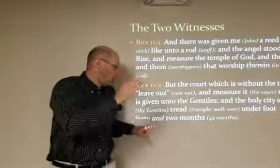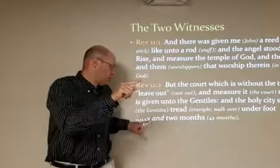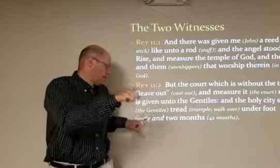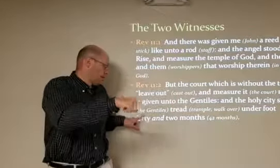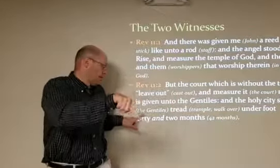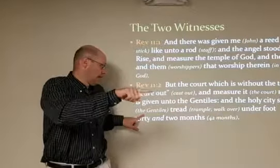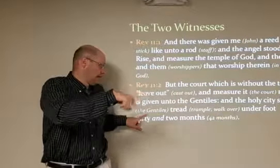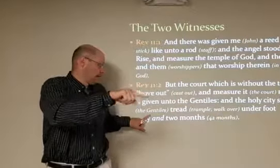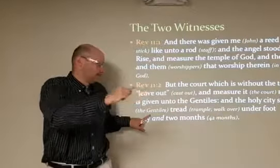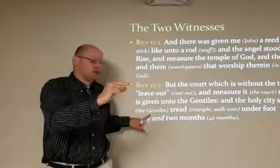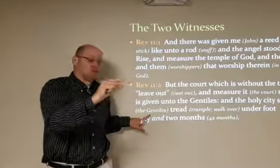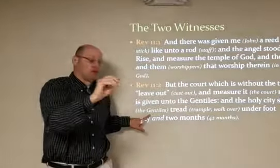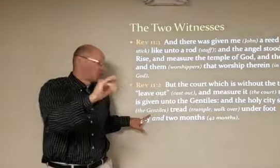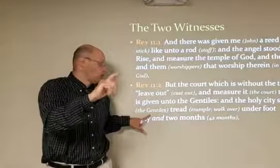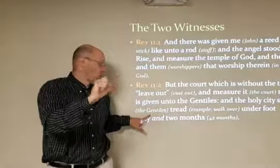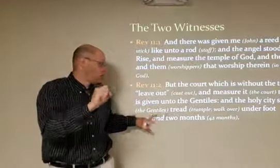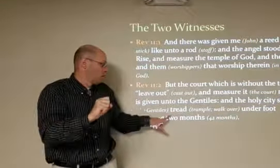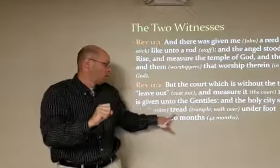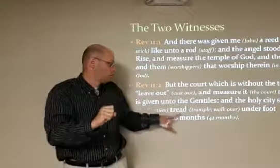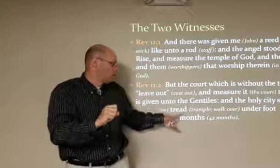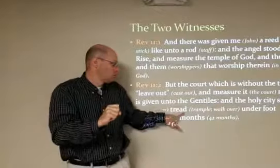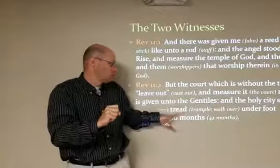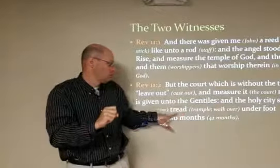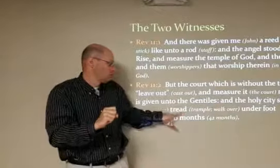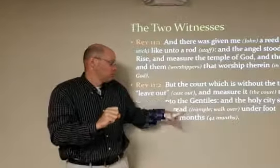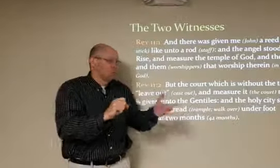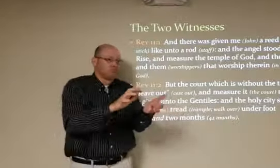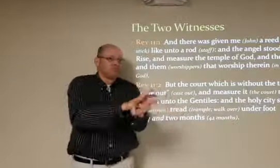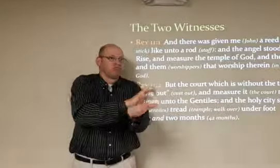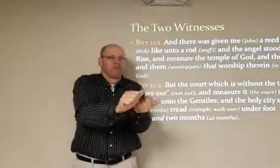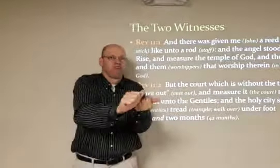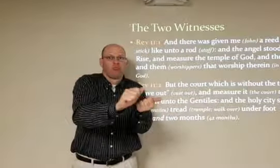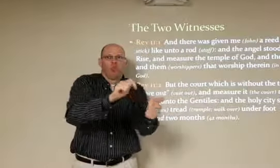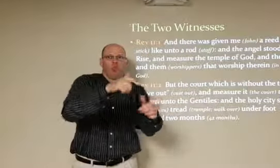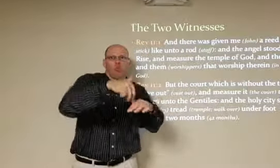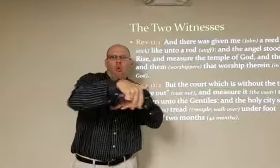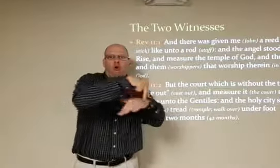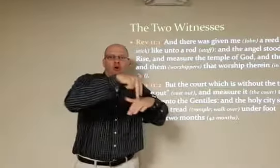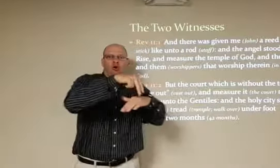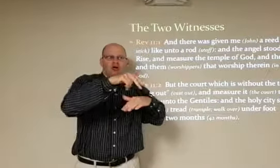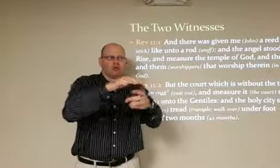For it is given unto the Gentiles, and the holy city shall they tread